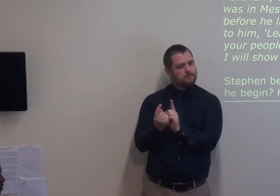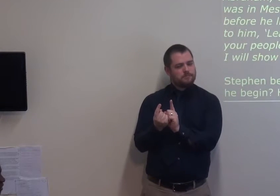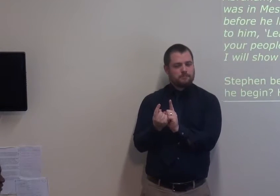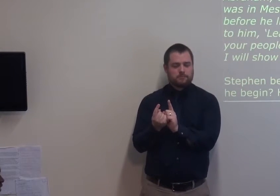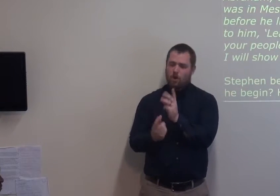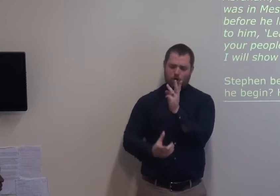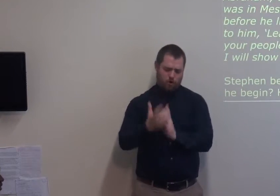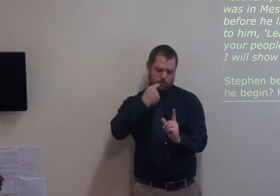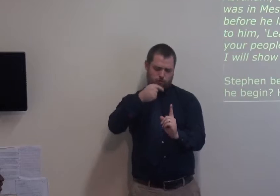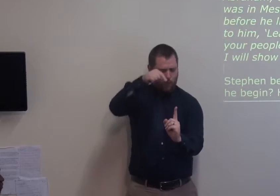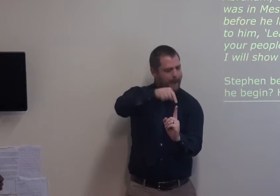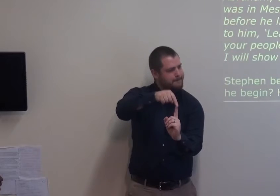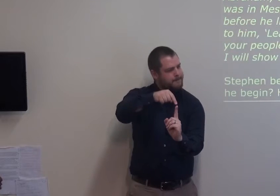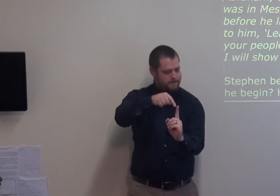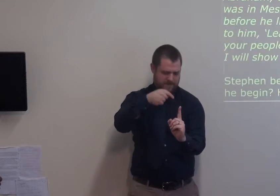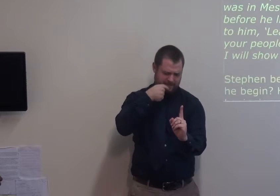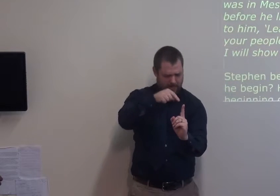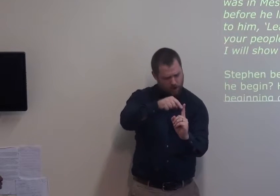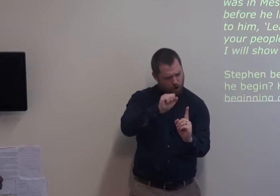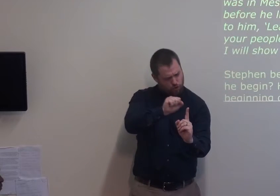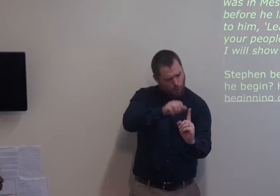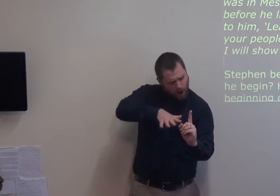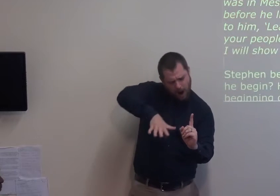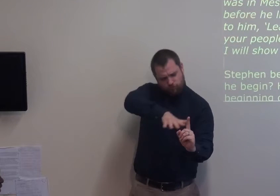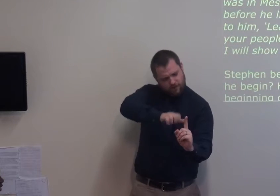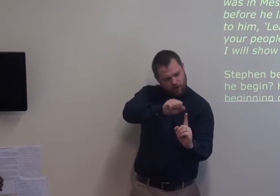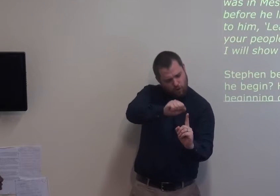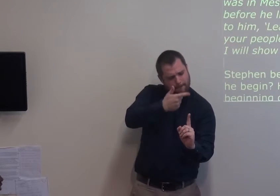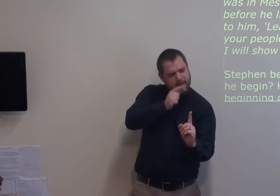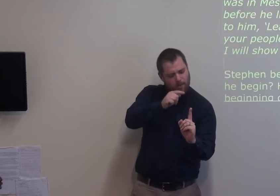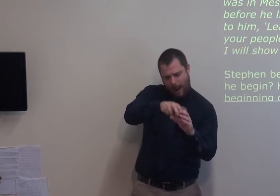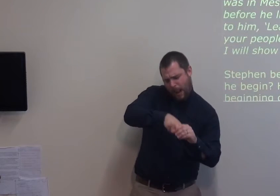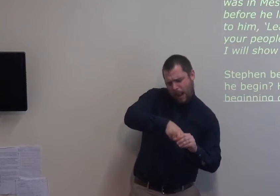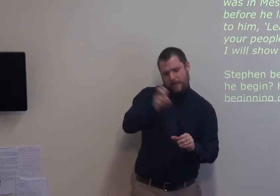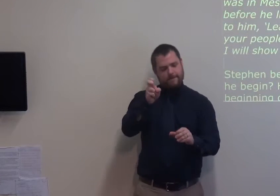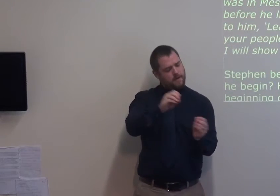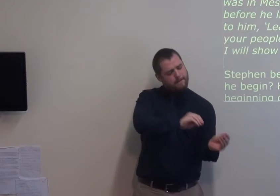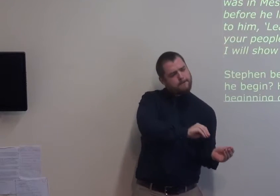God said to him, Leave your country and your people and go to the country I will show you.